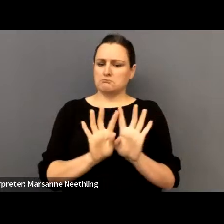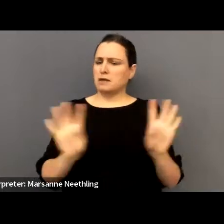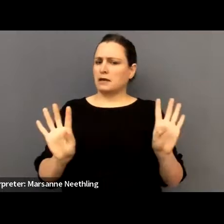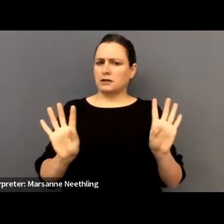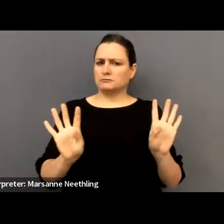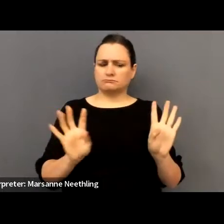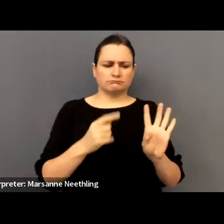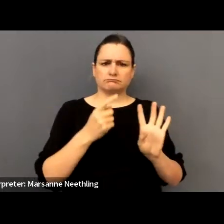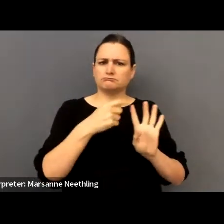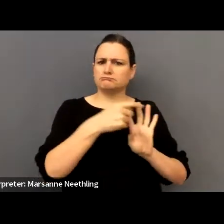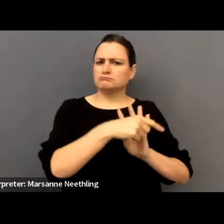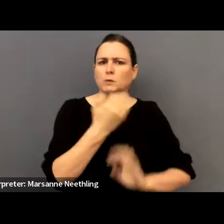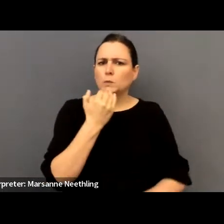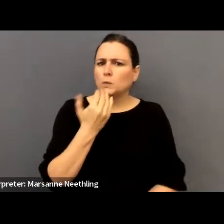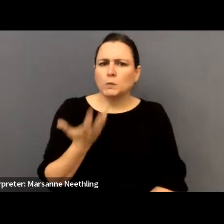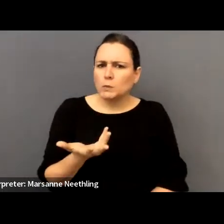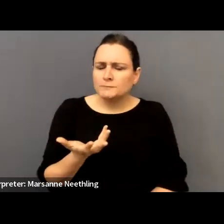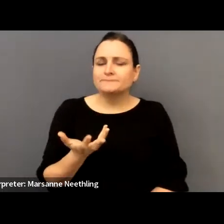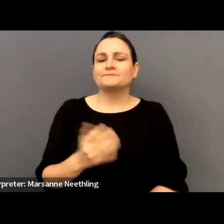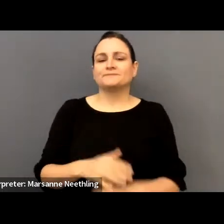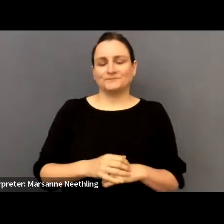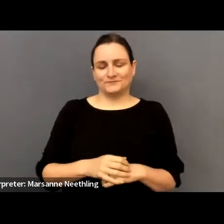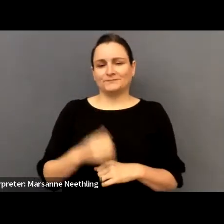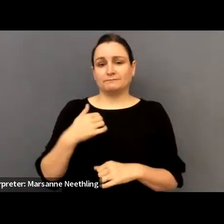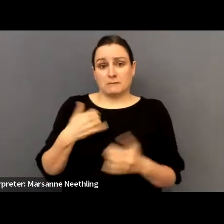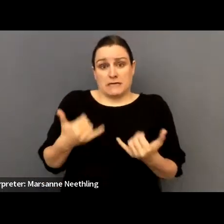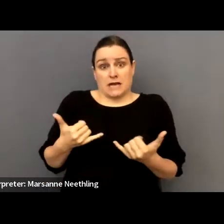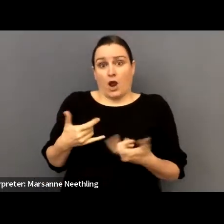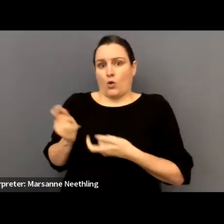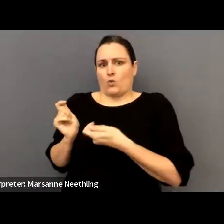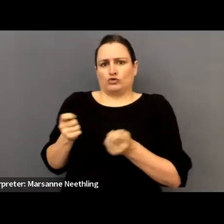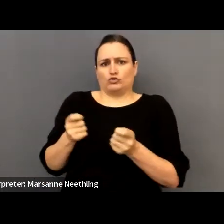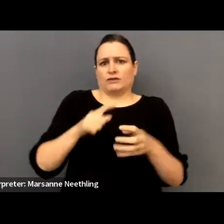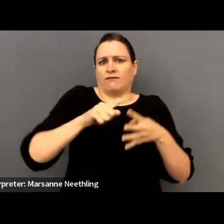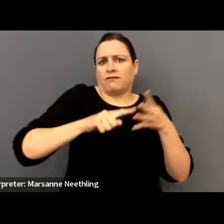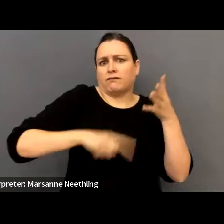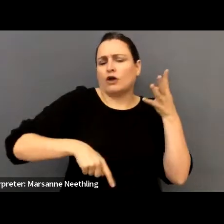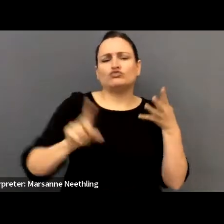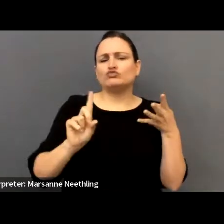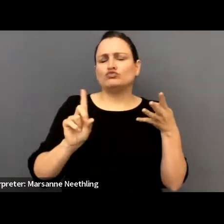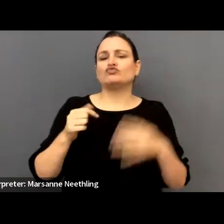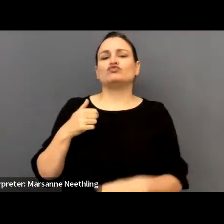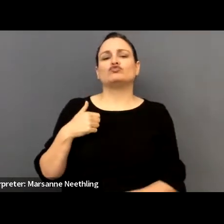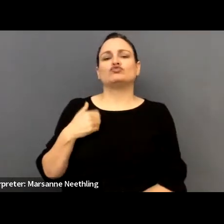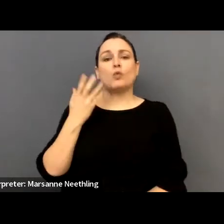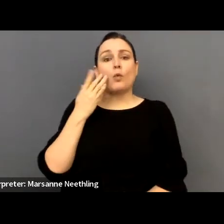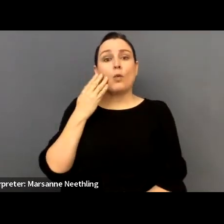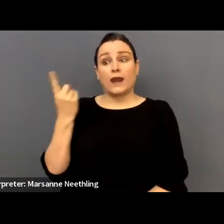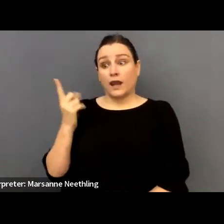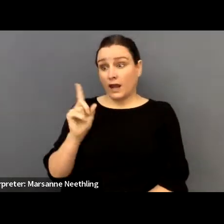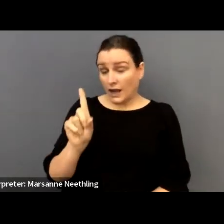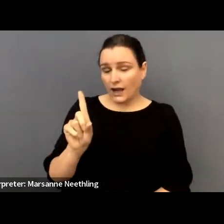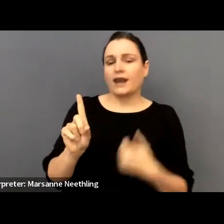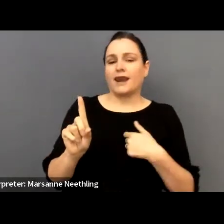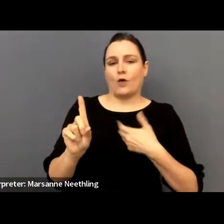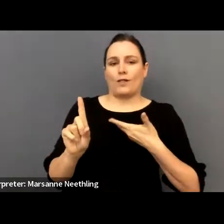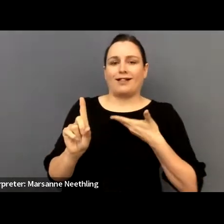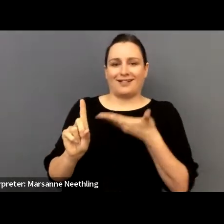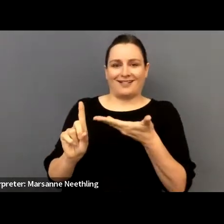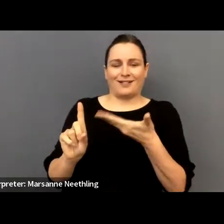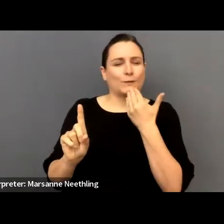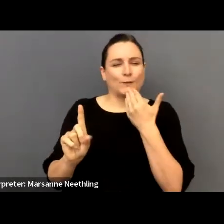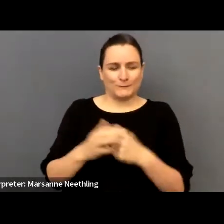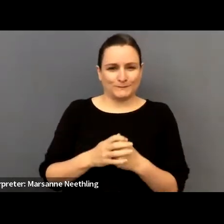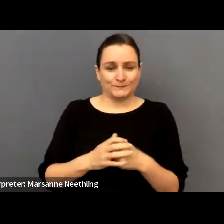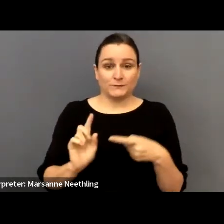will introduce them when they get to make the introductory comments. Our panelists are Dr.